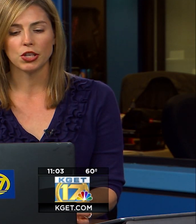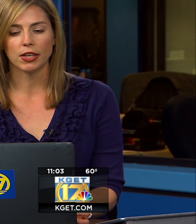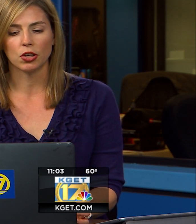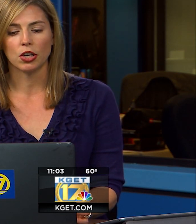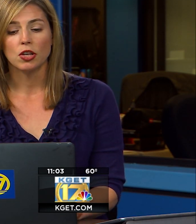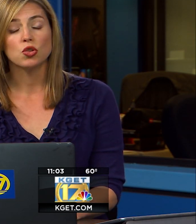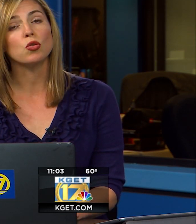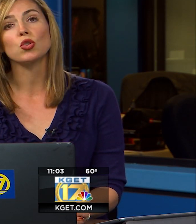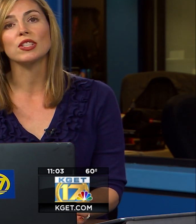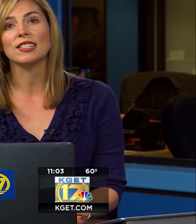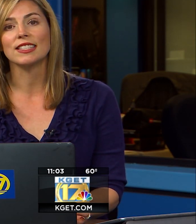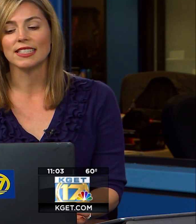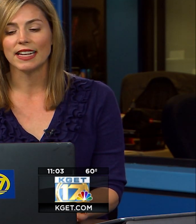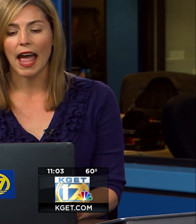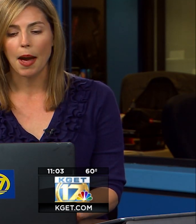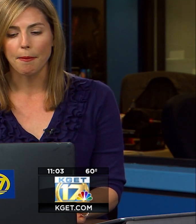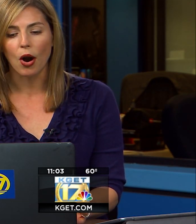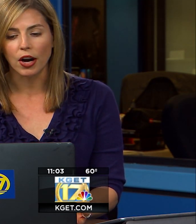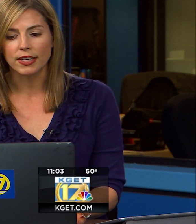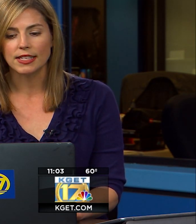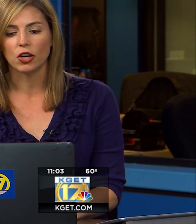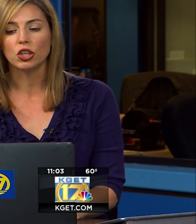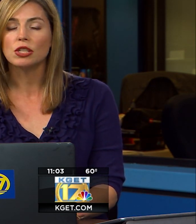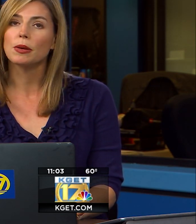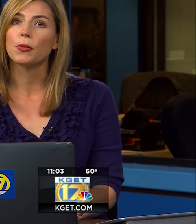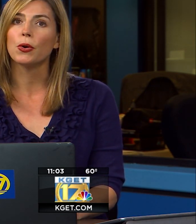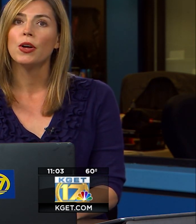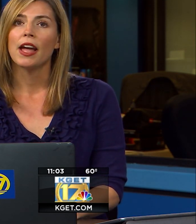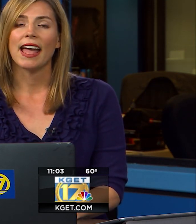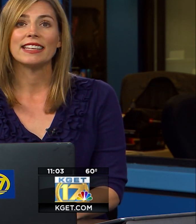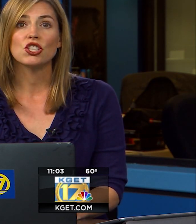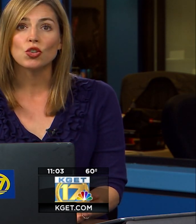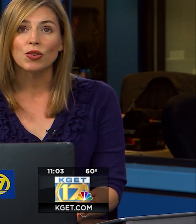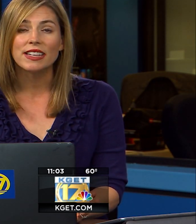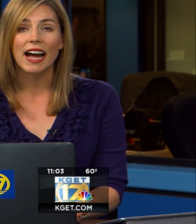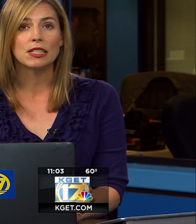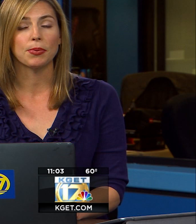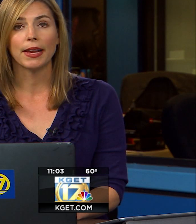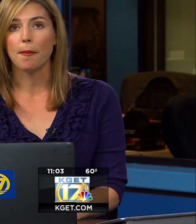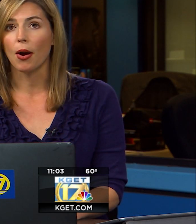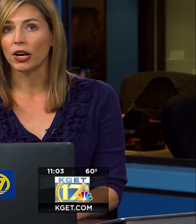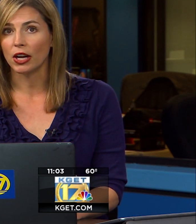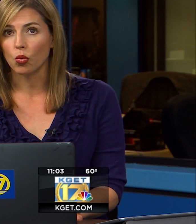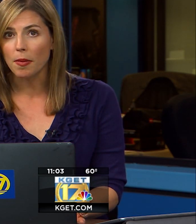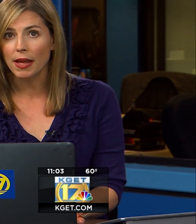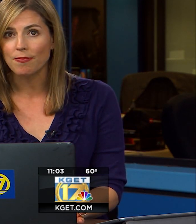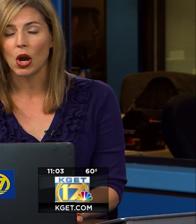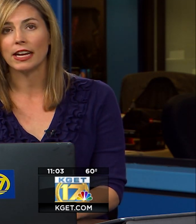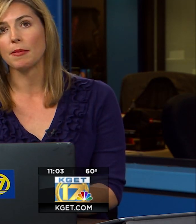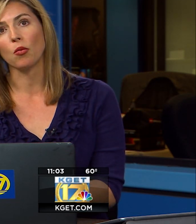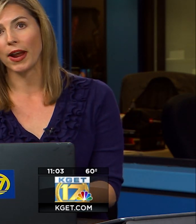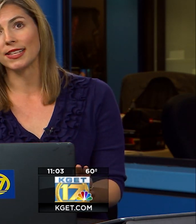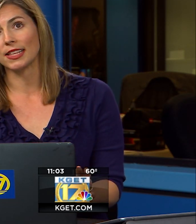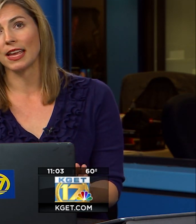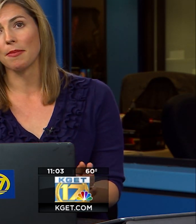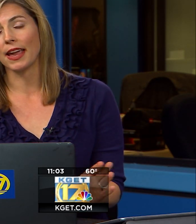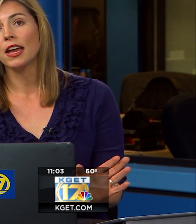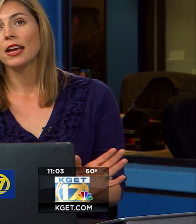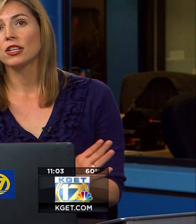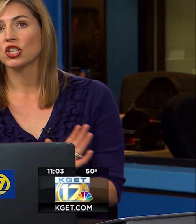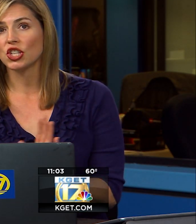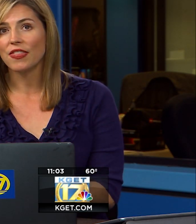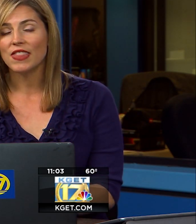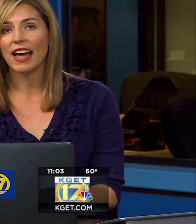in particular, social distancing at parks, urging people and children not to play on park equipment, talking about ways that they